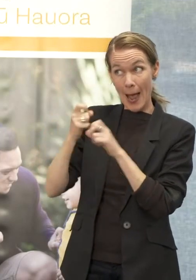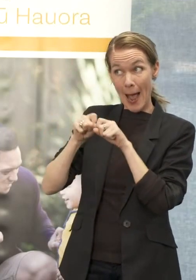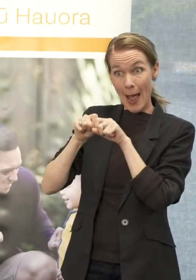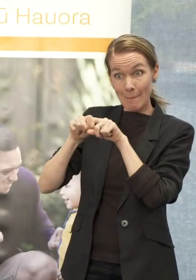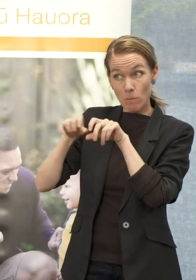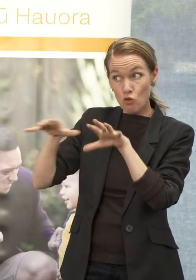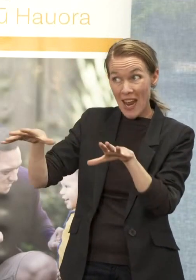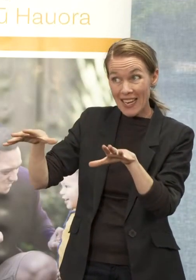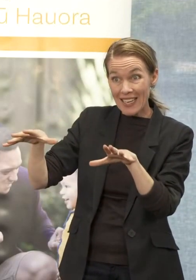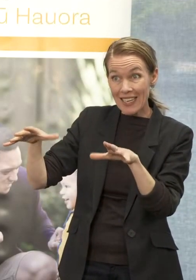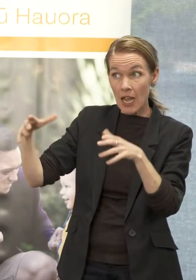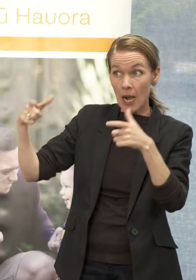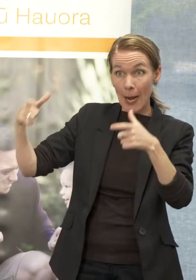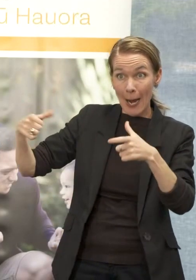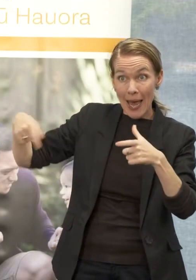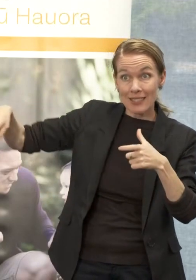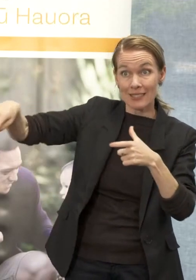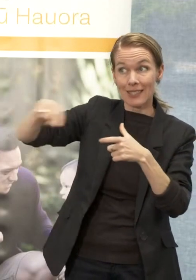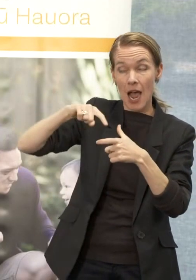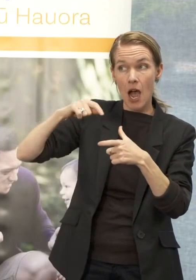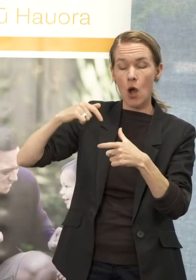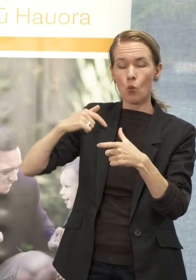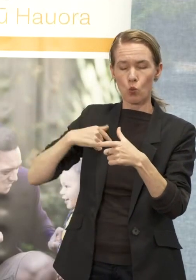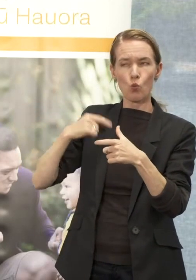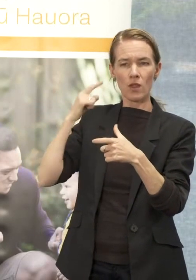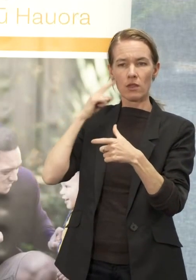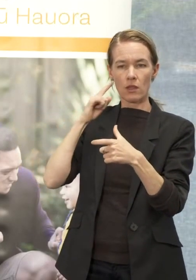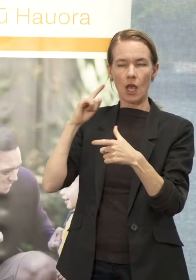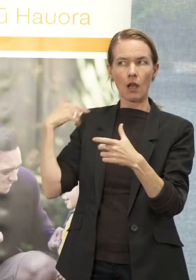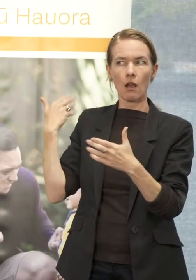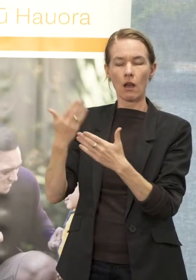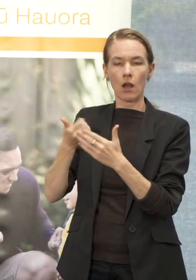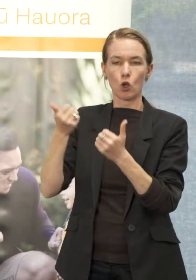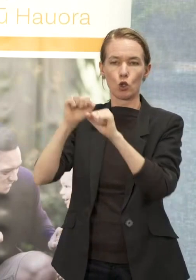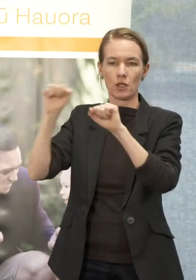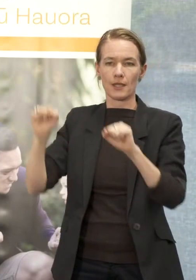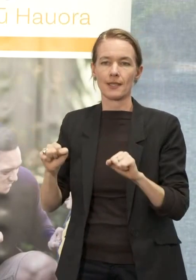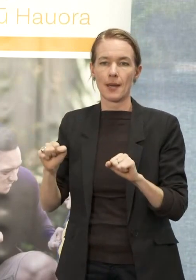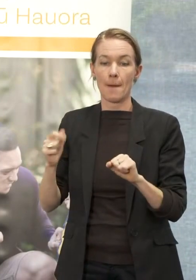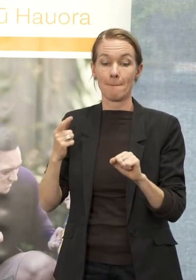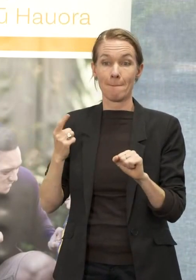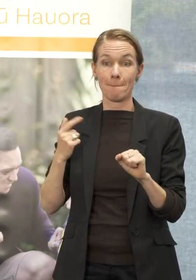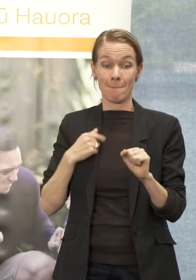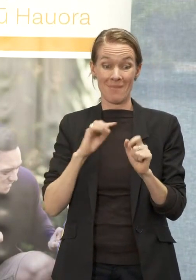got fast and effective contact tracing. We've got very proactive